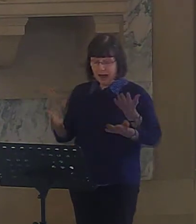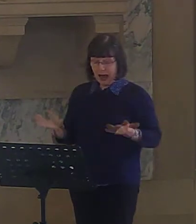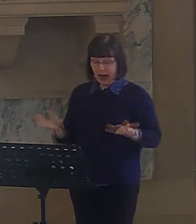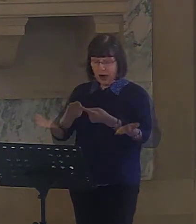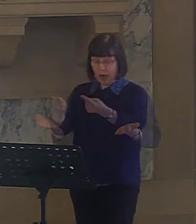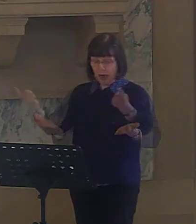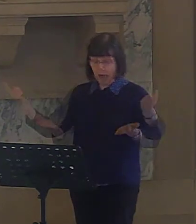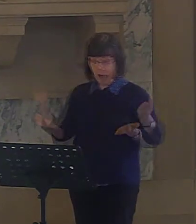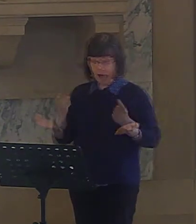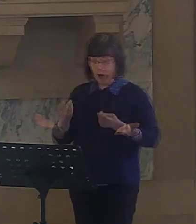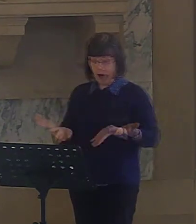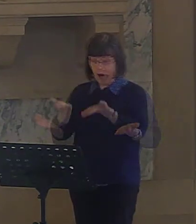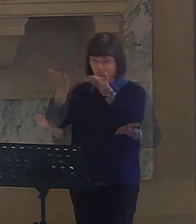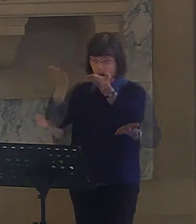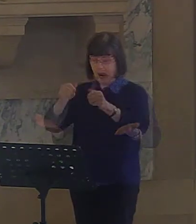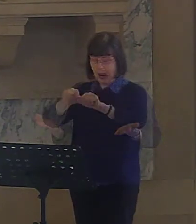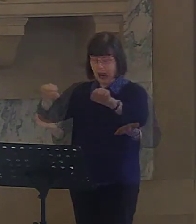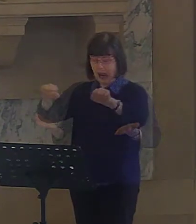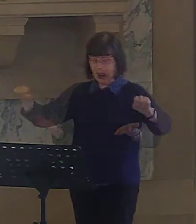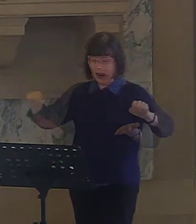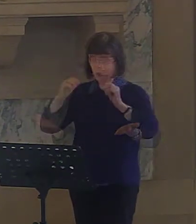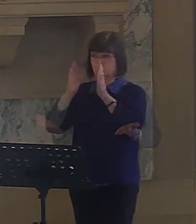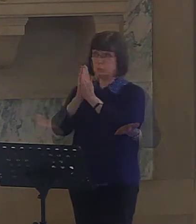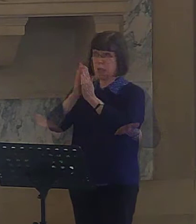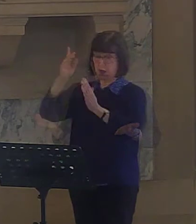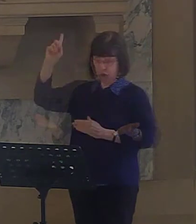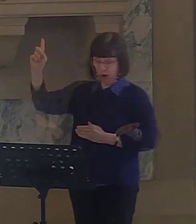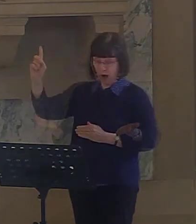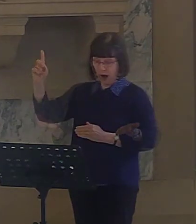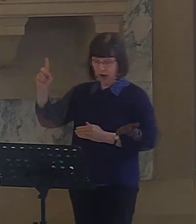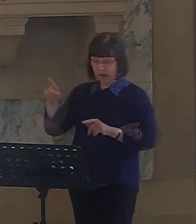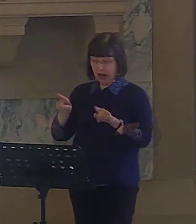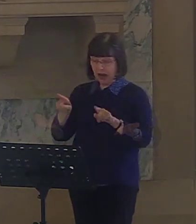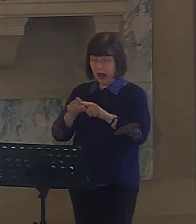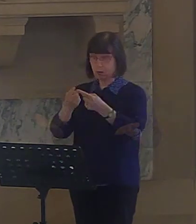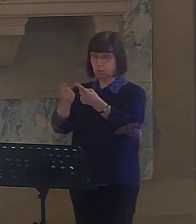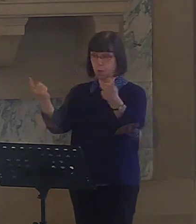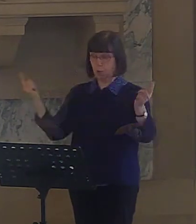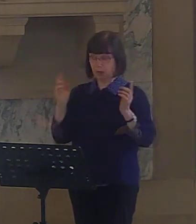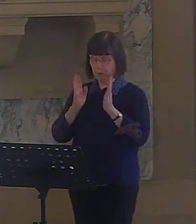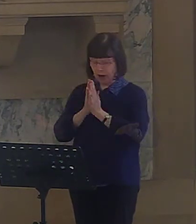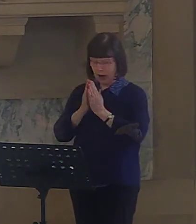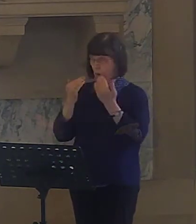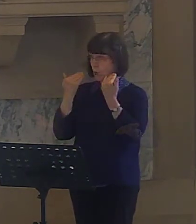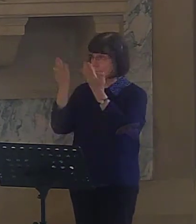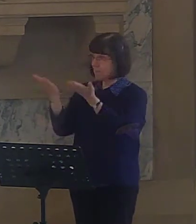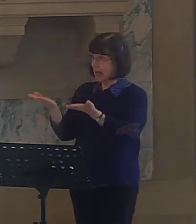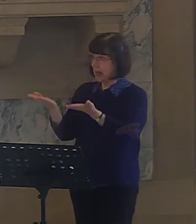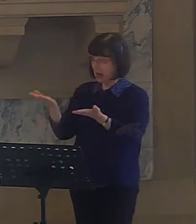And now we offer all our prayers to God as we pray with Mary.